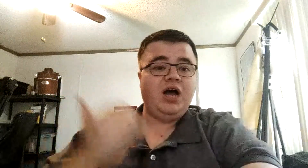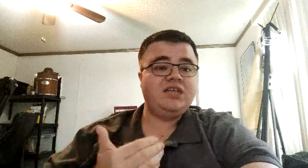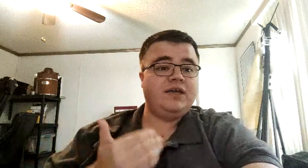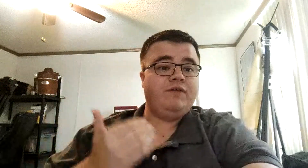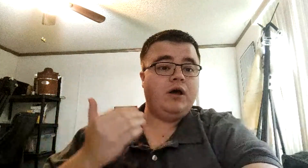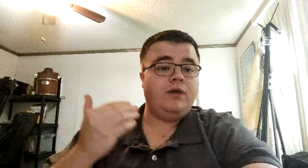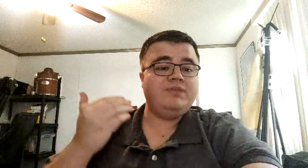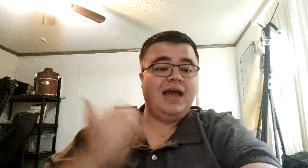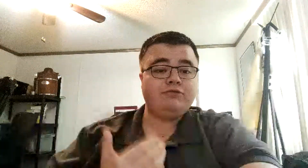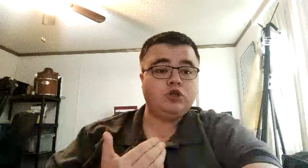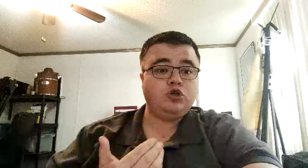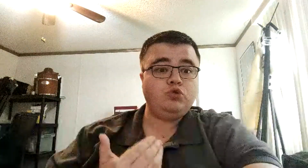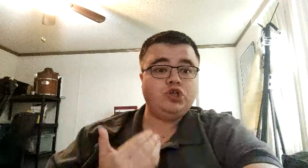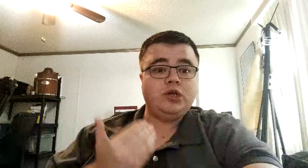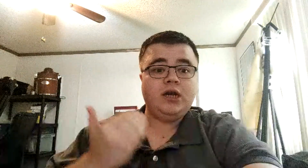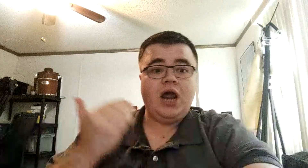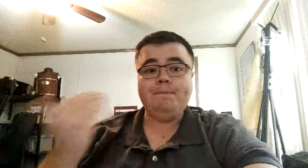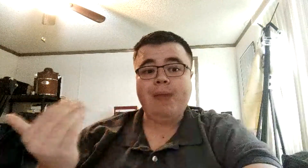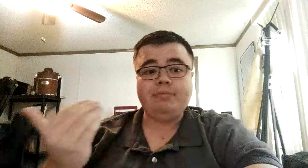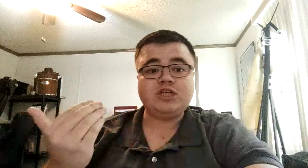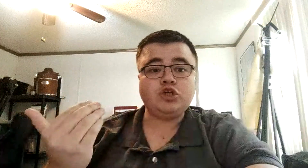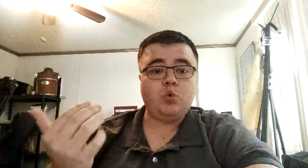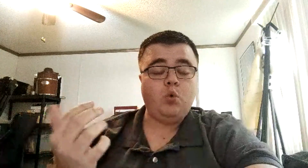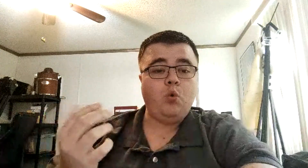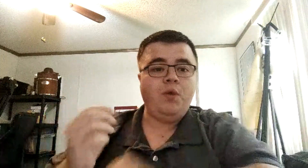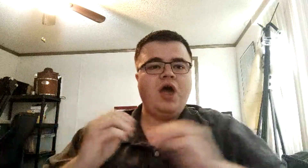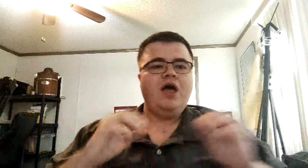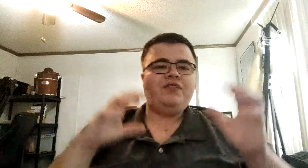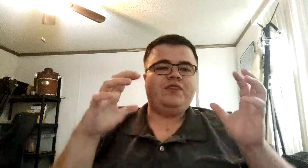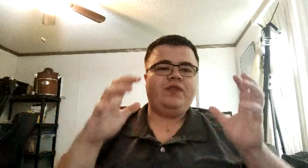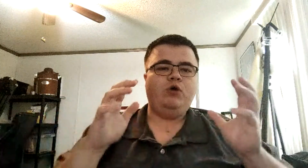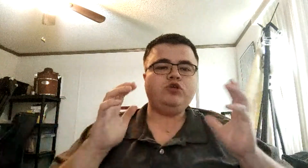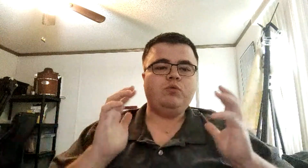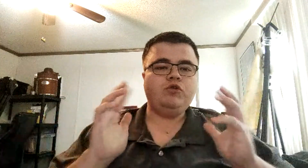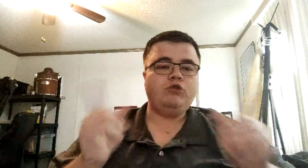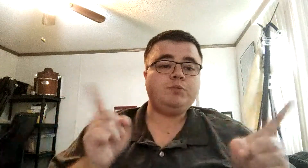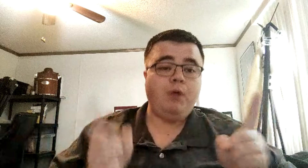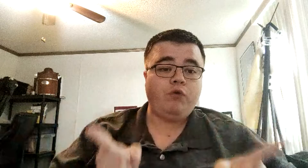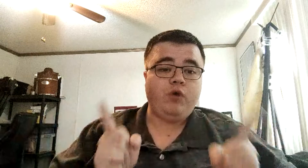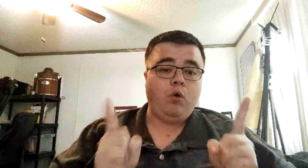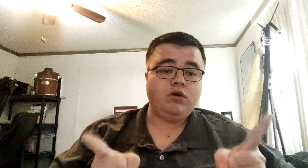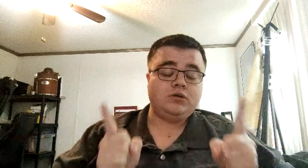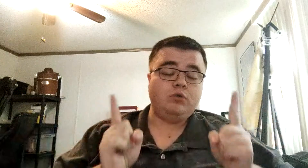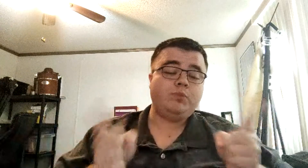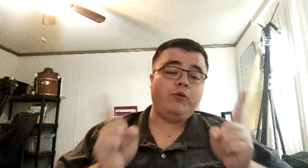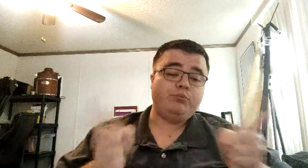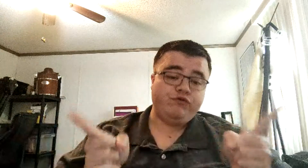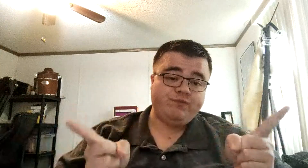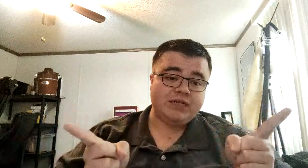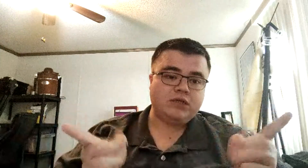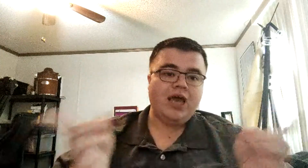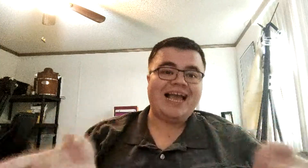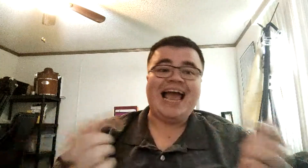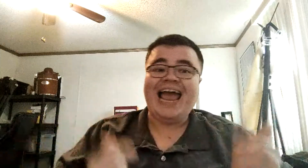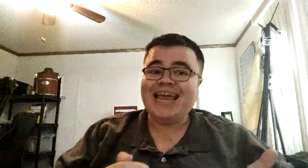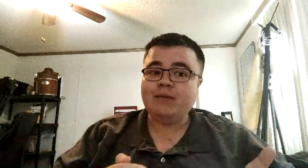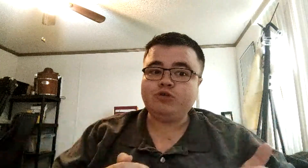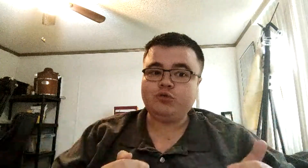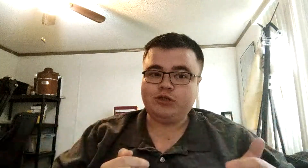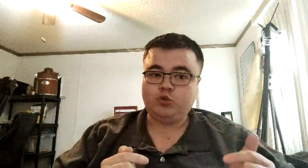because of destitution, a public school, those both movements came to the